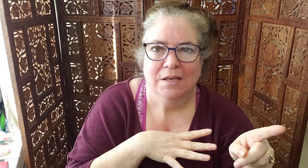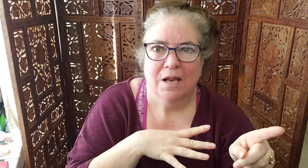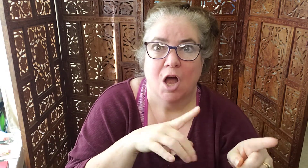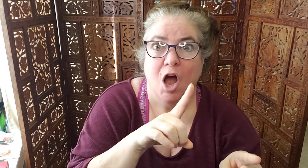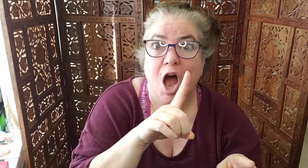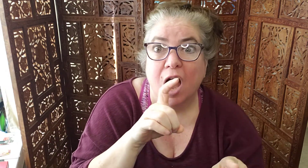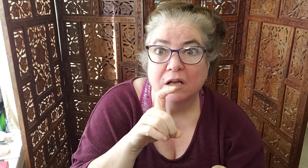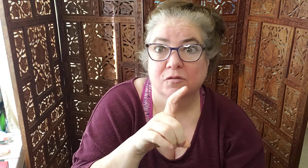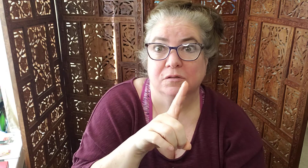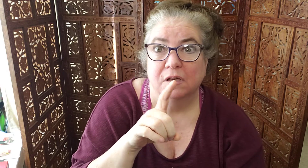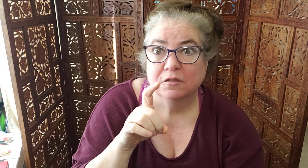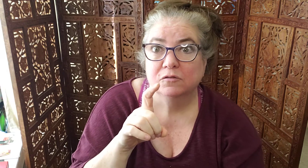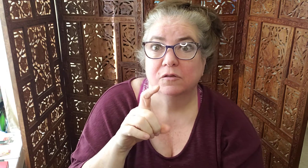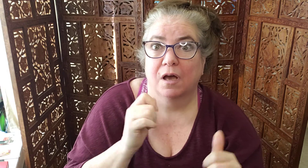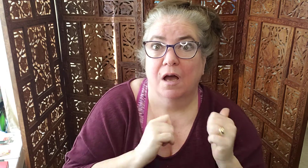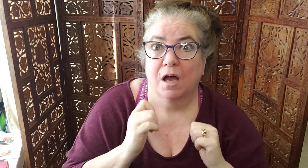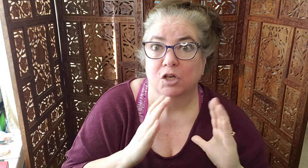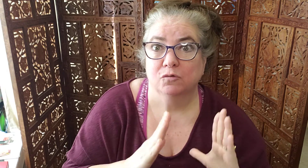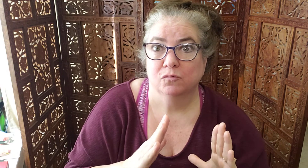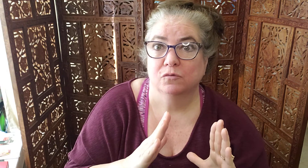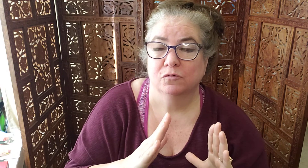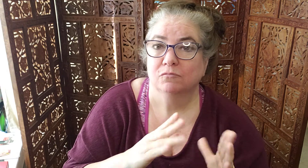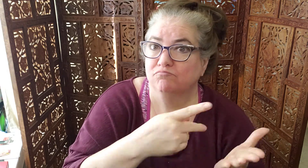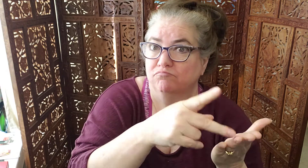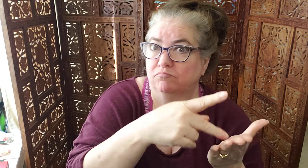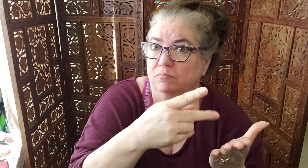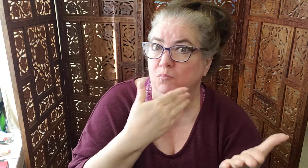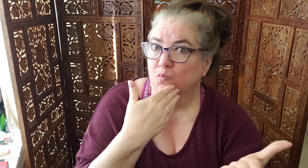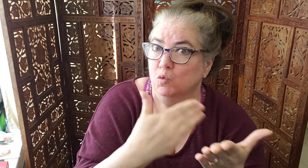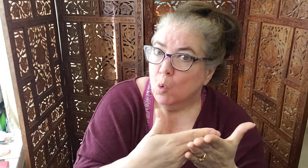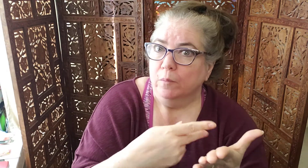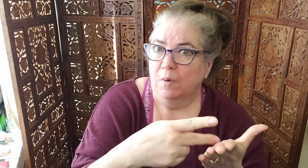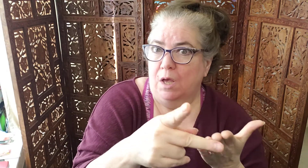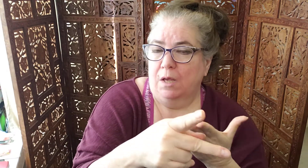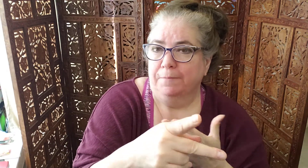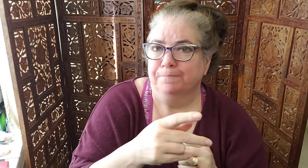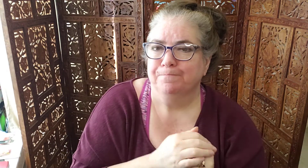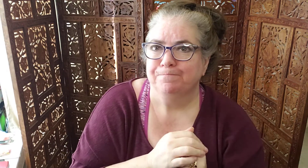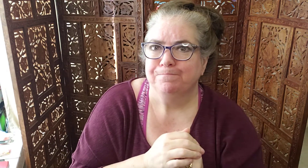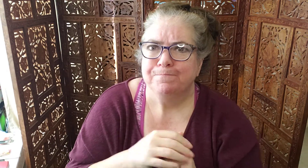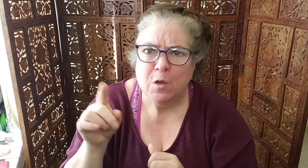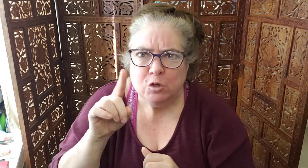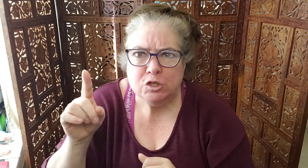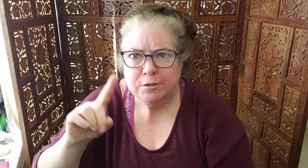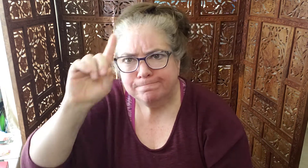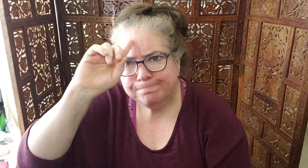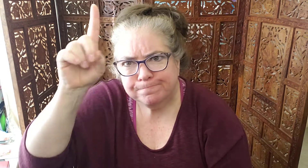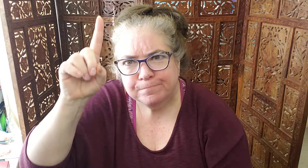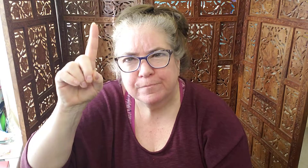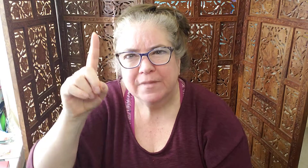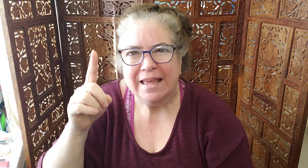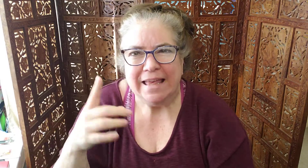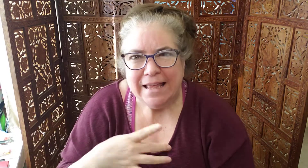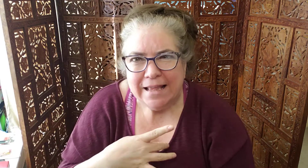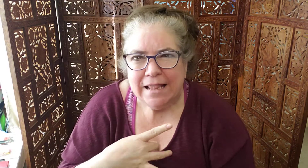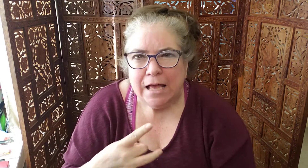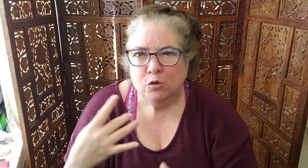Ziegfeld's genius was mixing the whole, until he was able to produce a complete work of